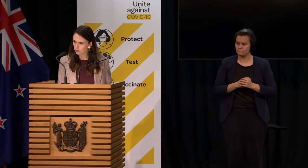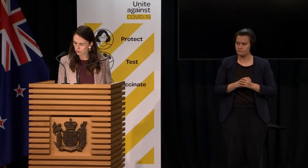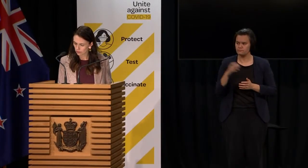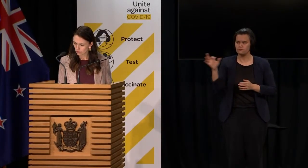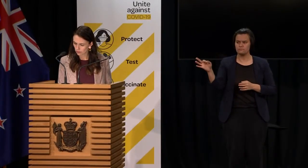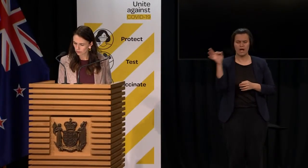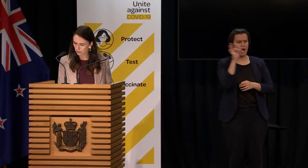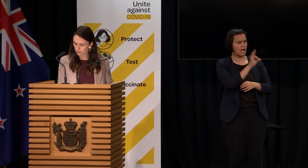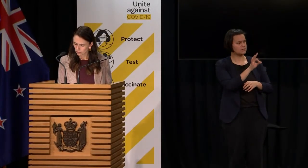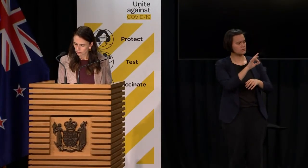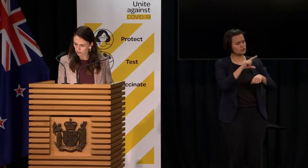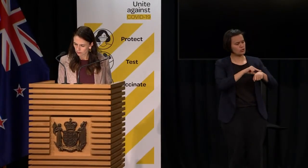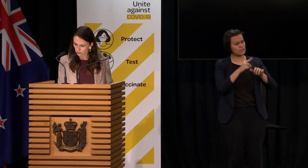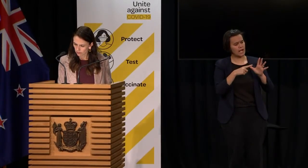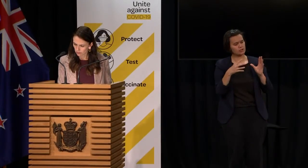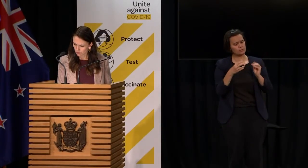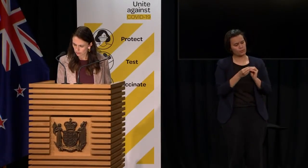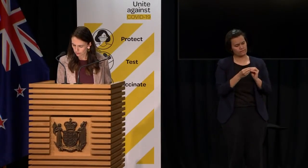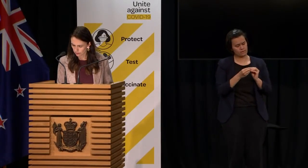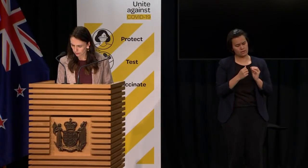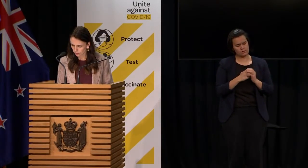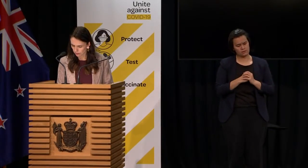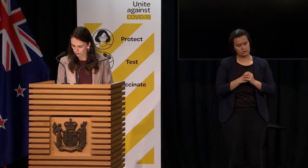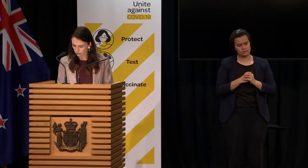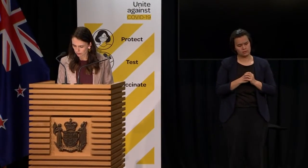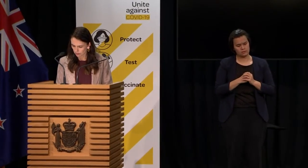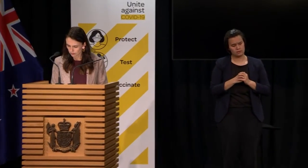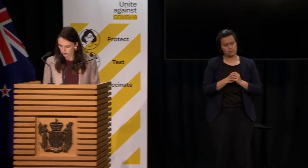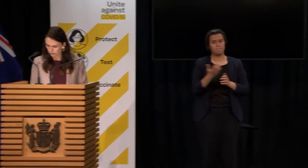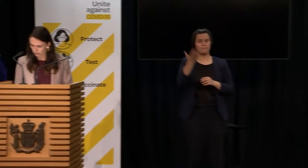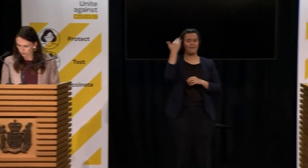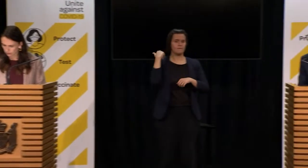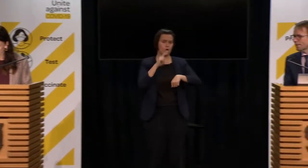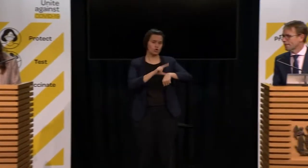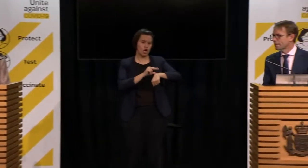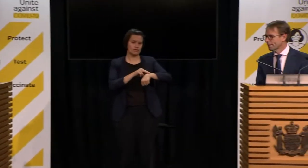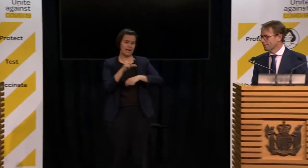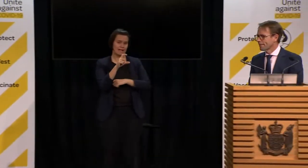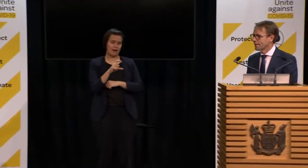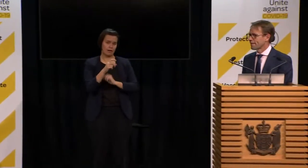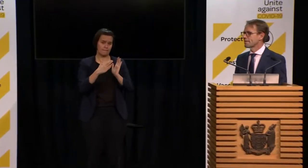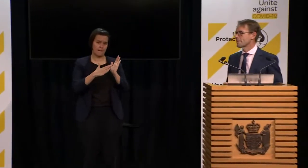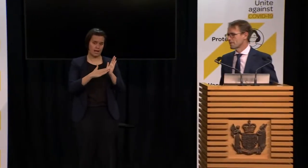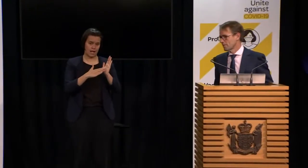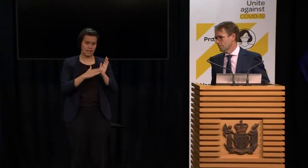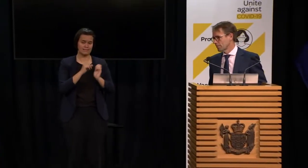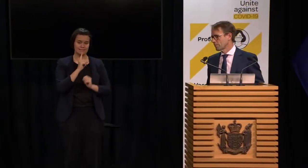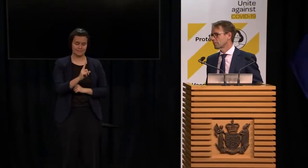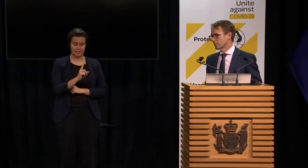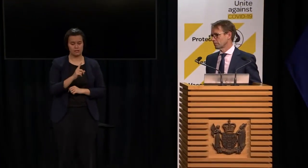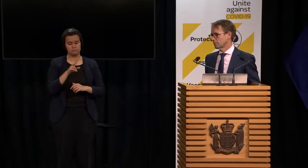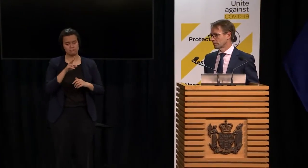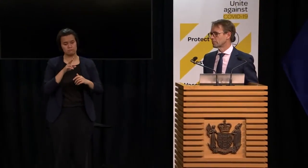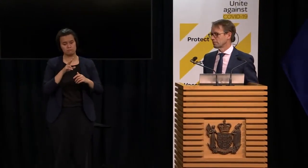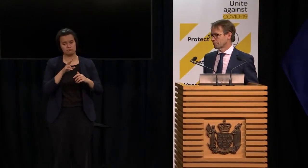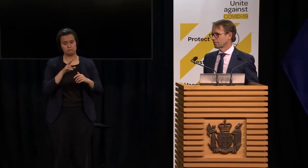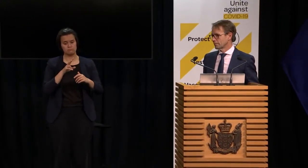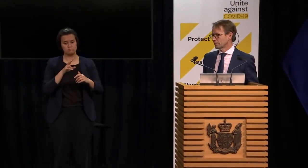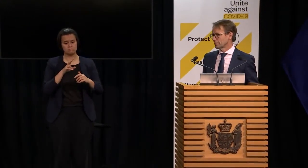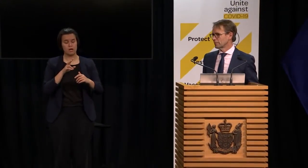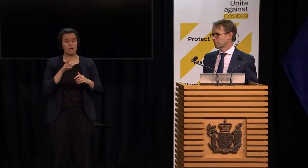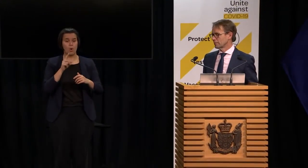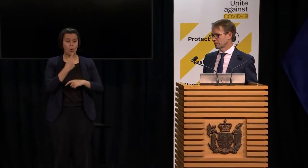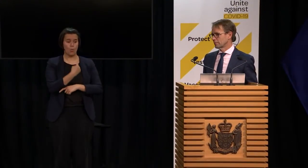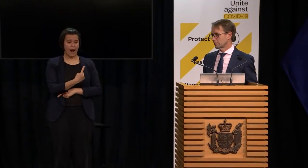Dr. Bloomfield, so we know that Dr. McInerney said that about 170, 180 cases a day, that's when contact tracing will